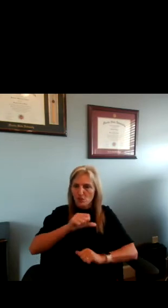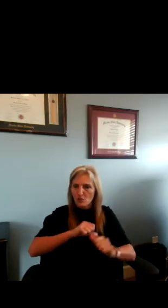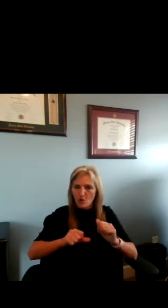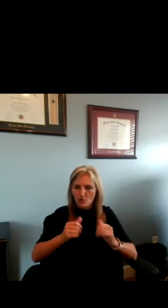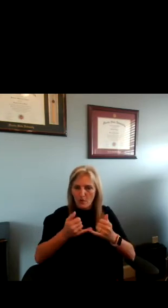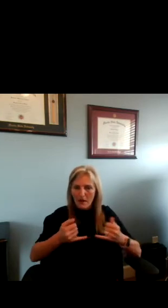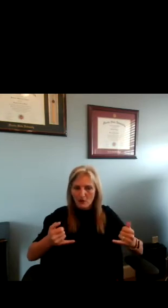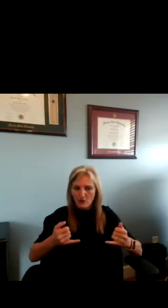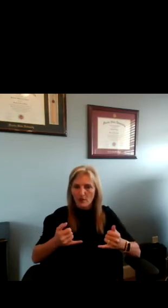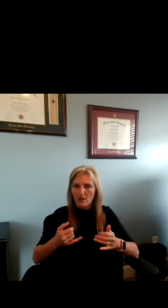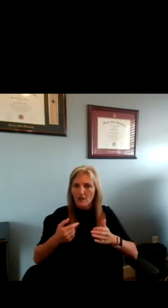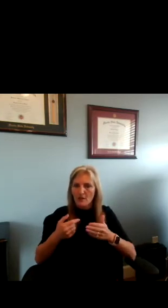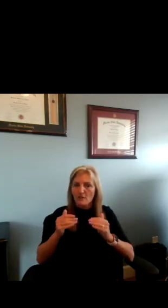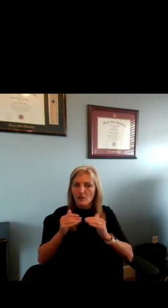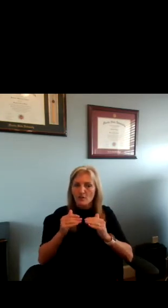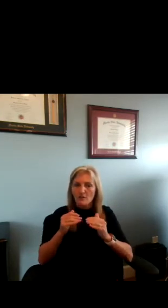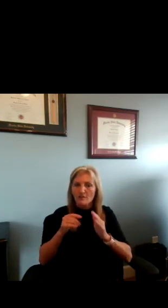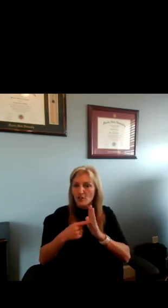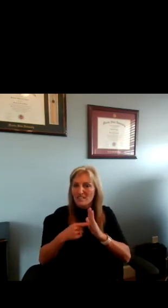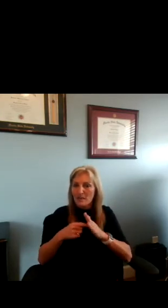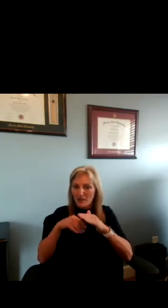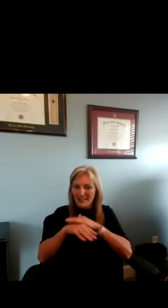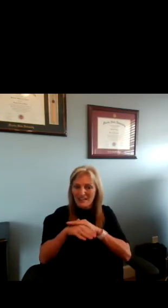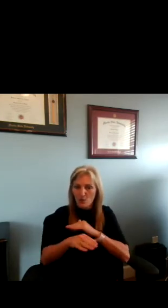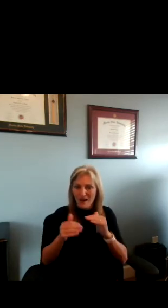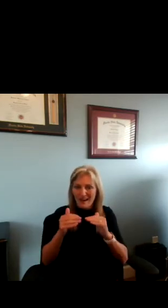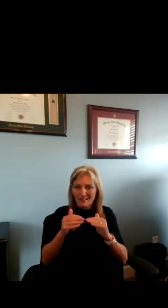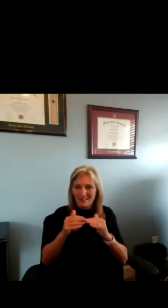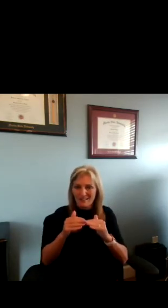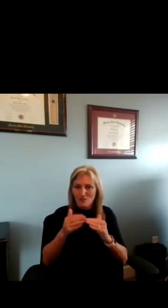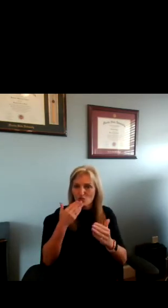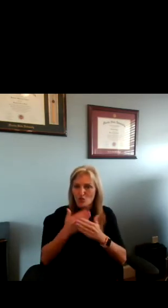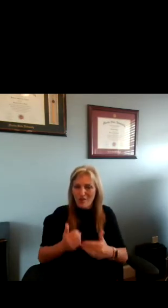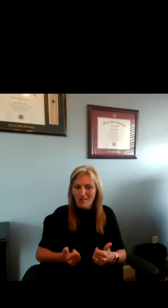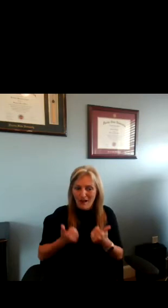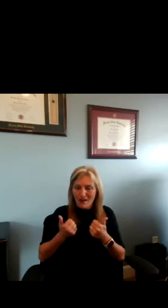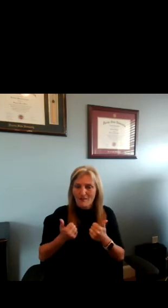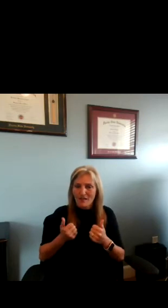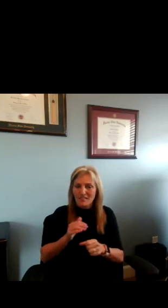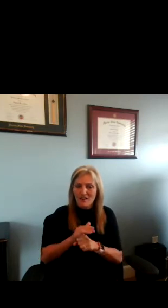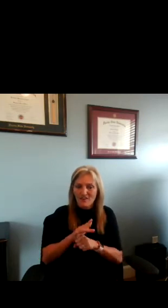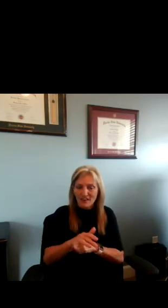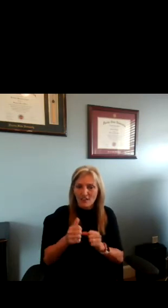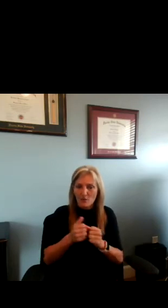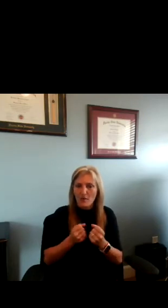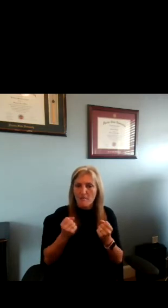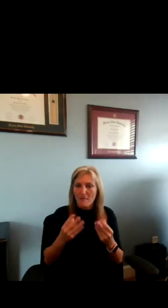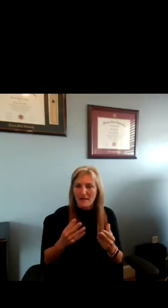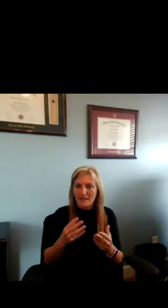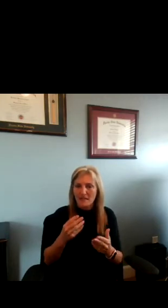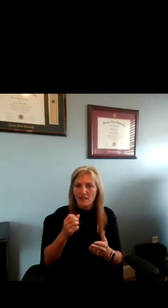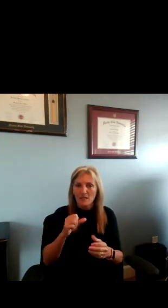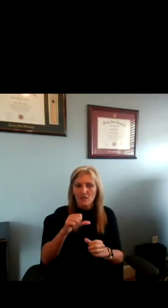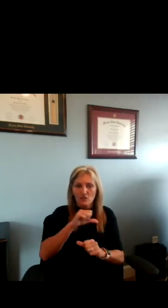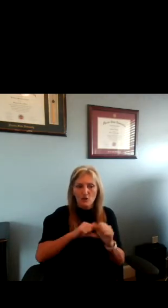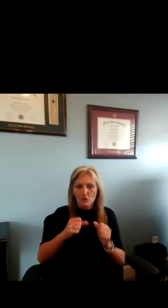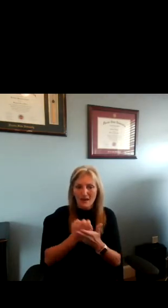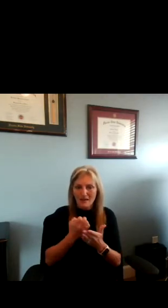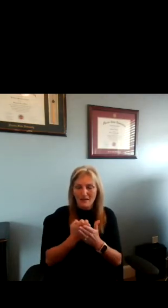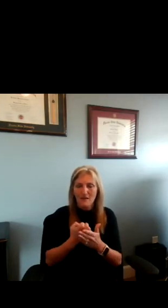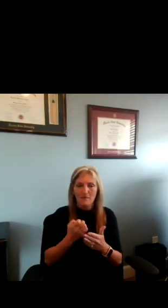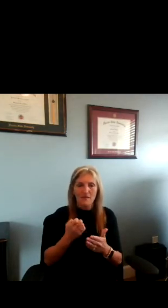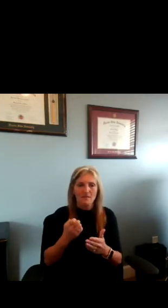Access to elements of the good life is affected by many socioeconomic factors, gender, economic status,